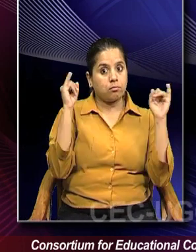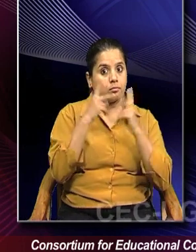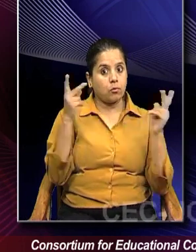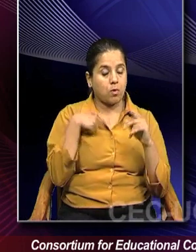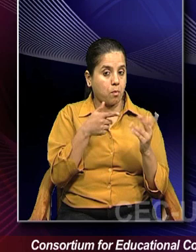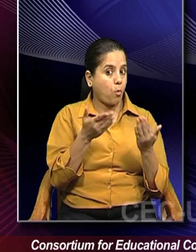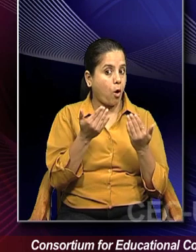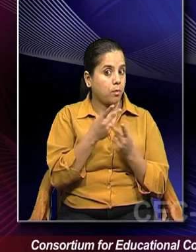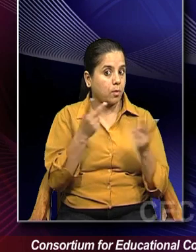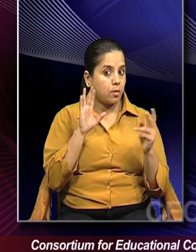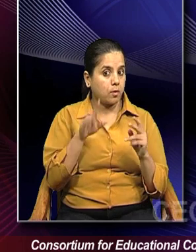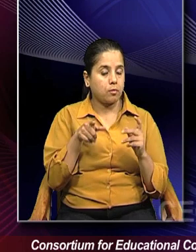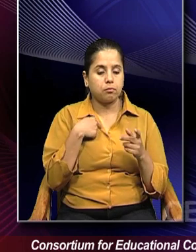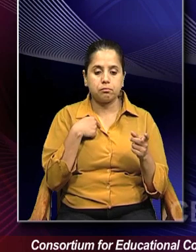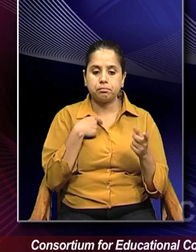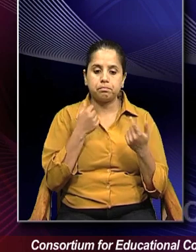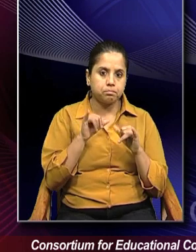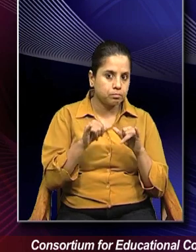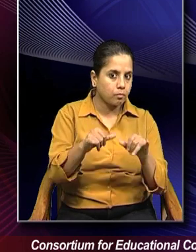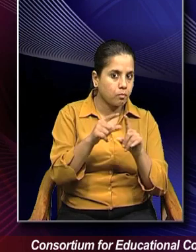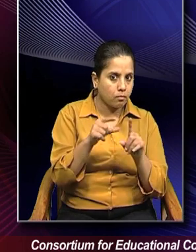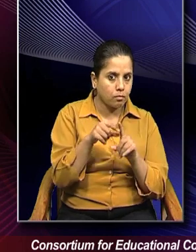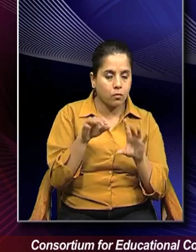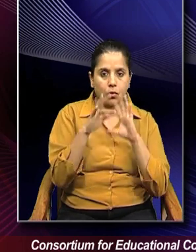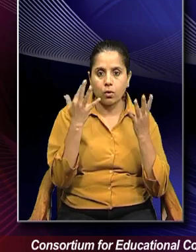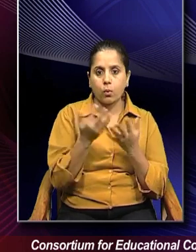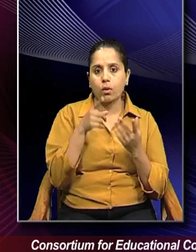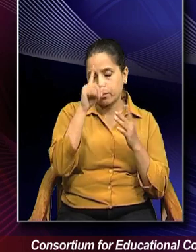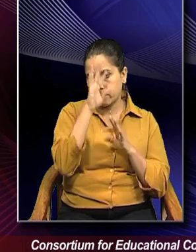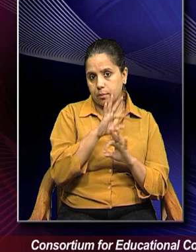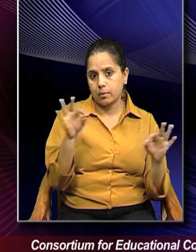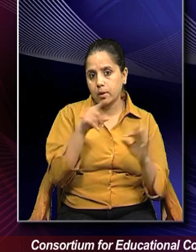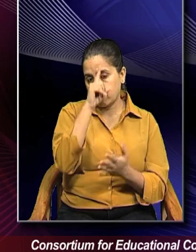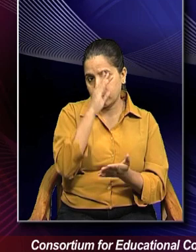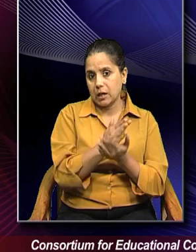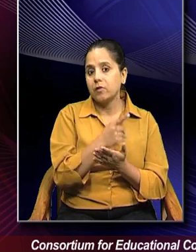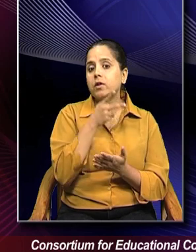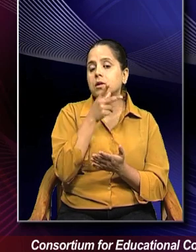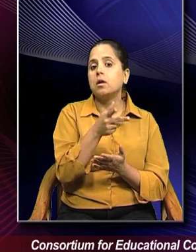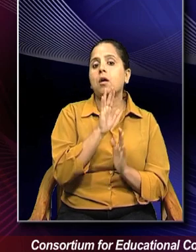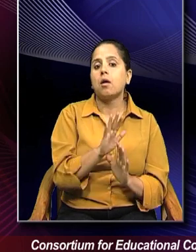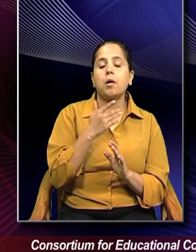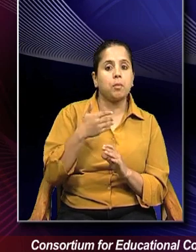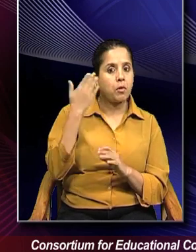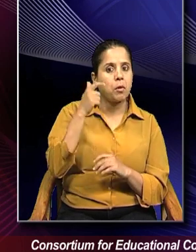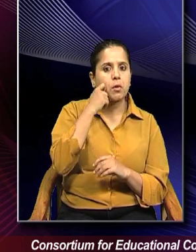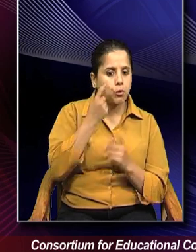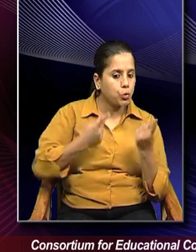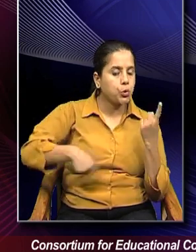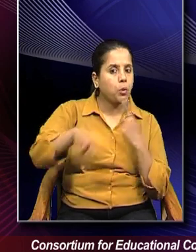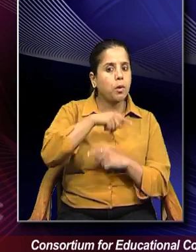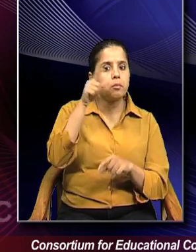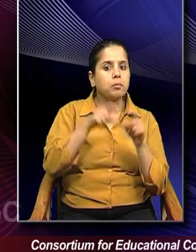possibility of maintaining or establishing world peace, which believed that human beings